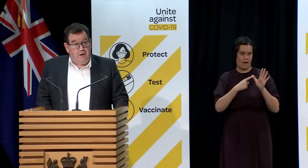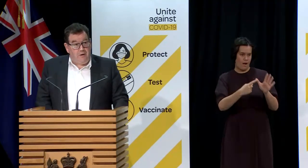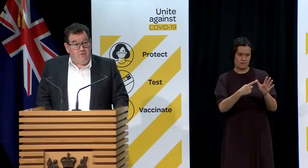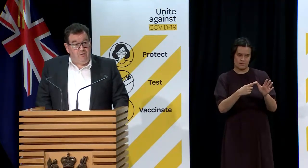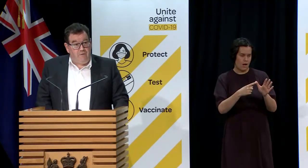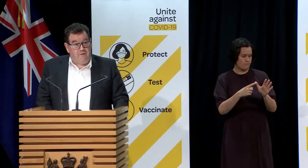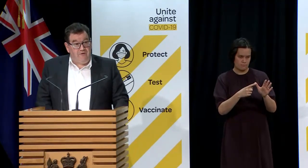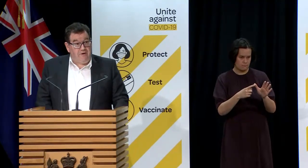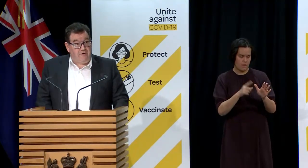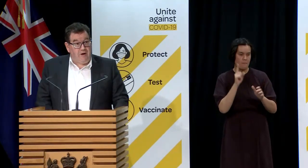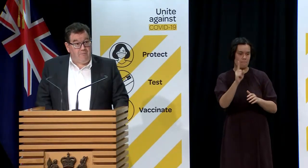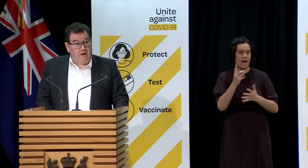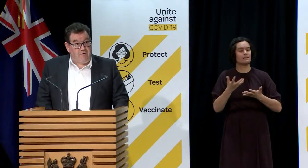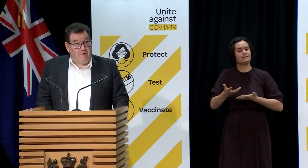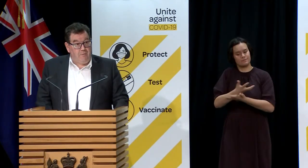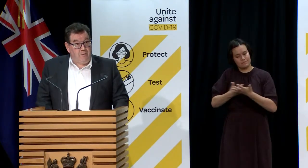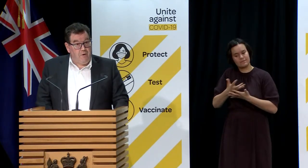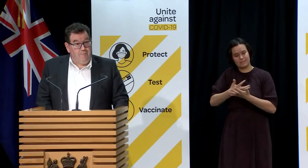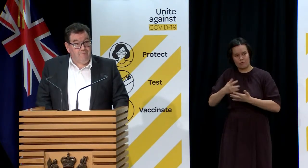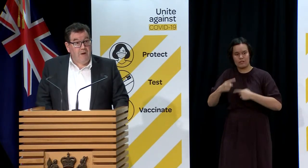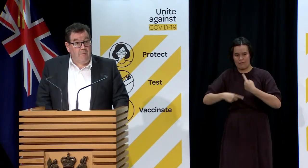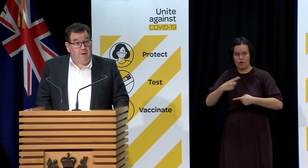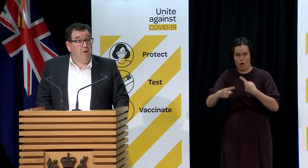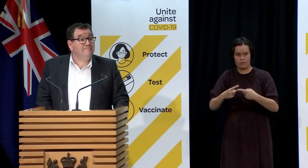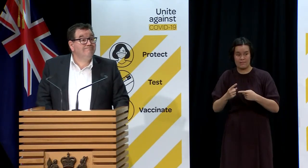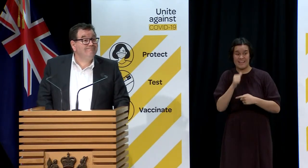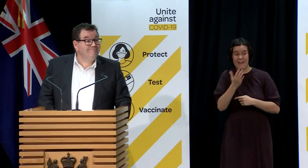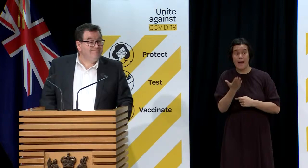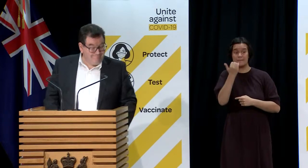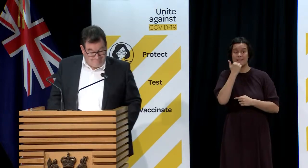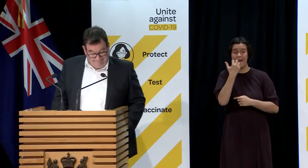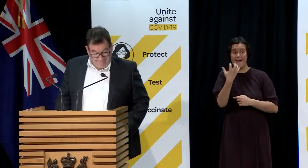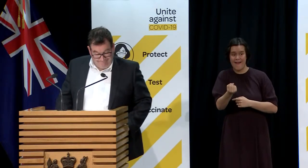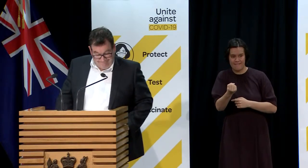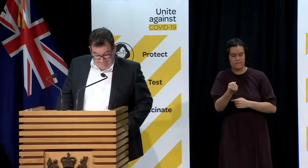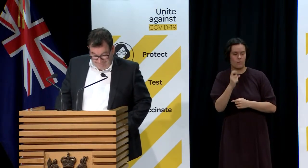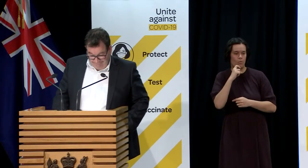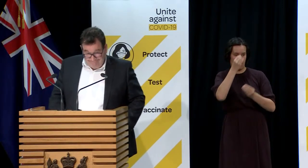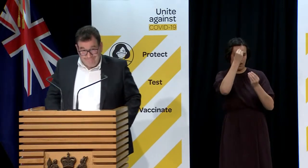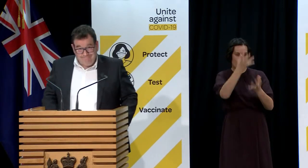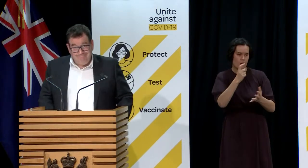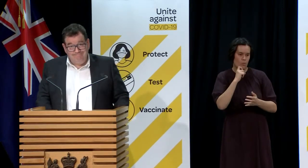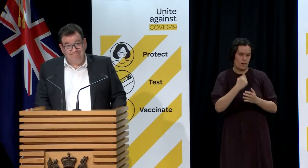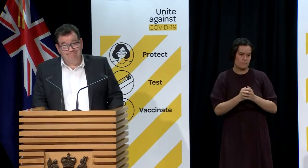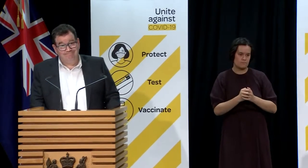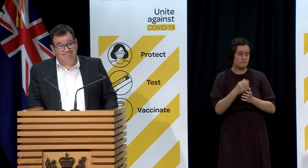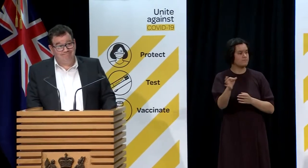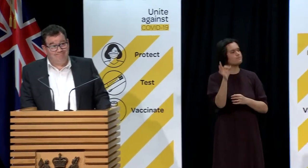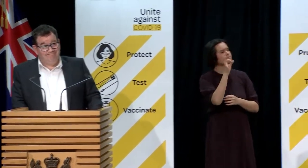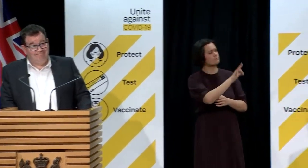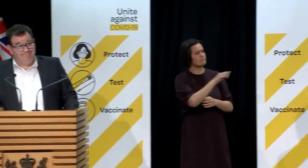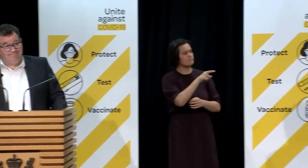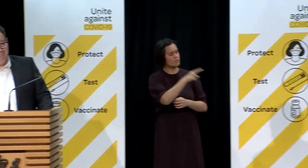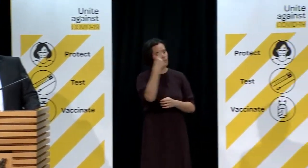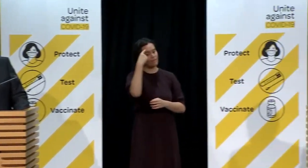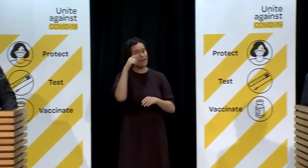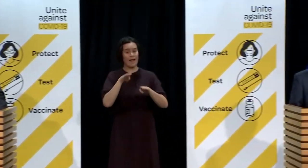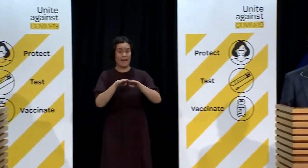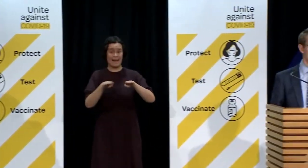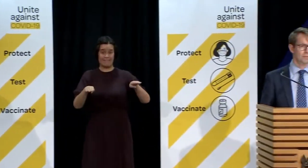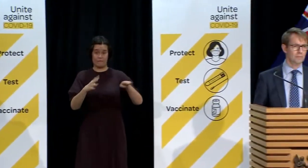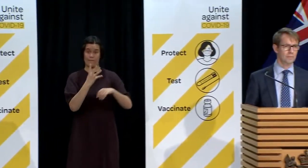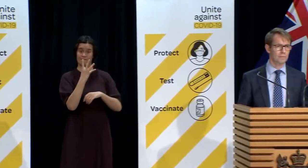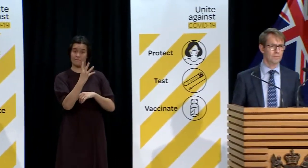ongoing, and I'm sure if there's anything to update on that, we will. Let's ask Dr. Bloomfield, could you confirm if it's okay under level